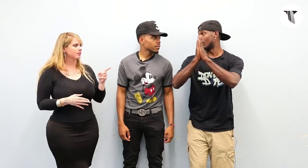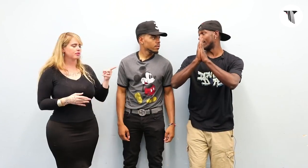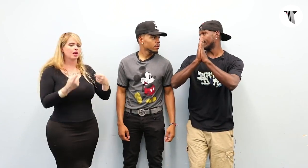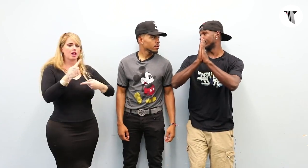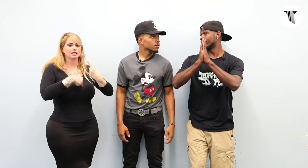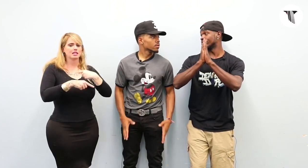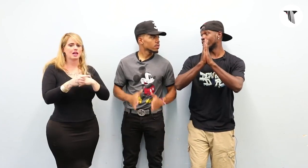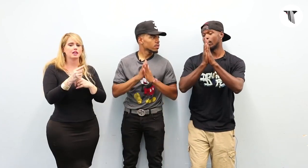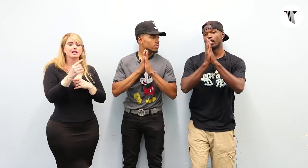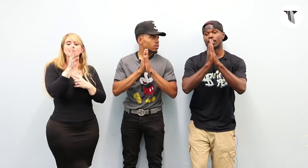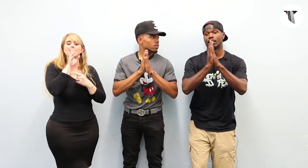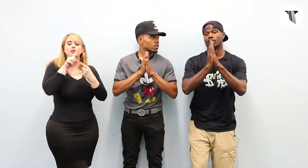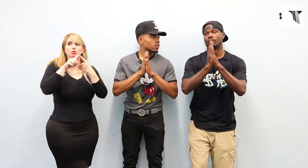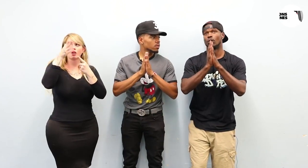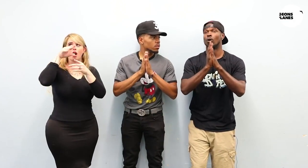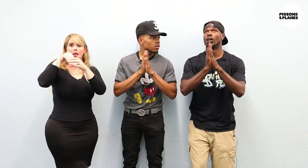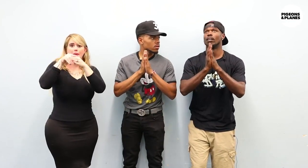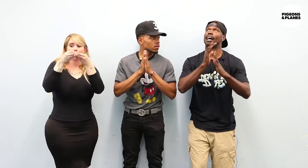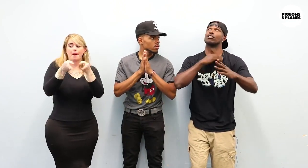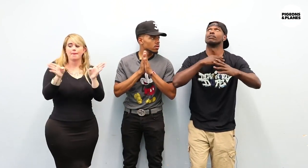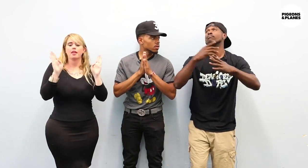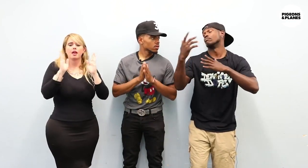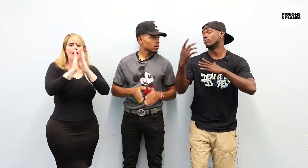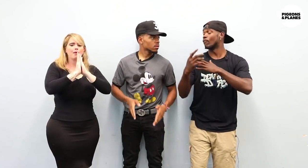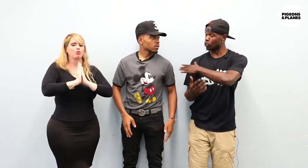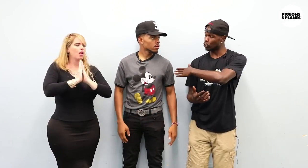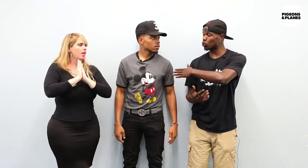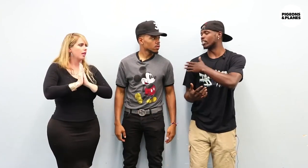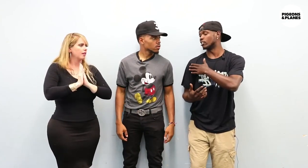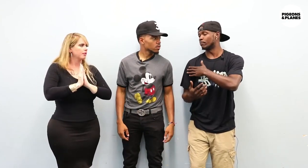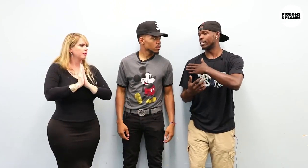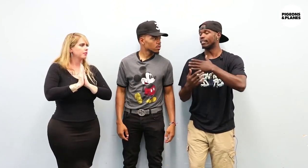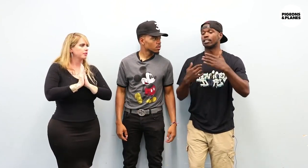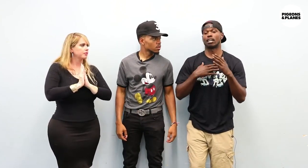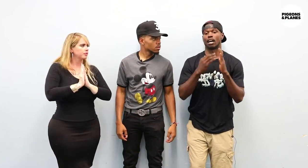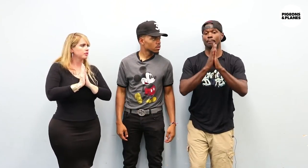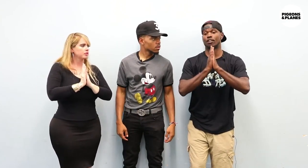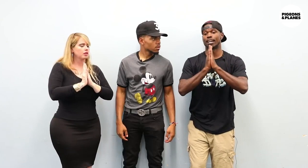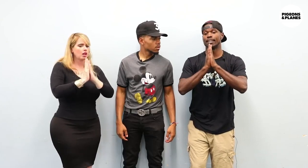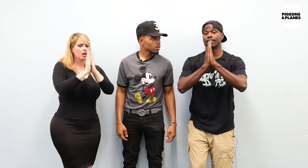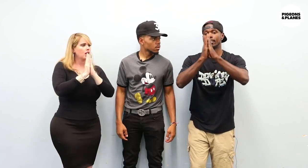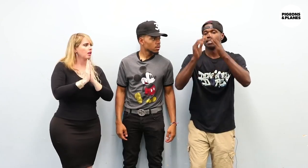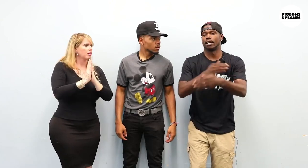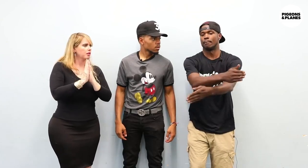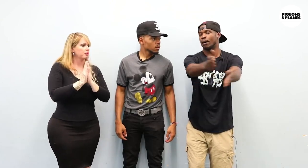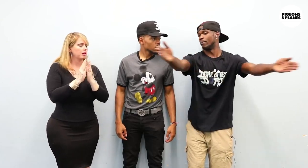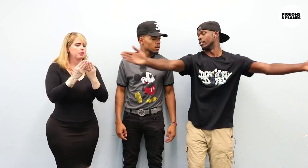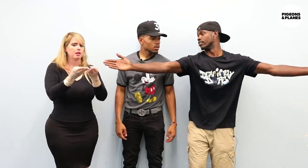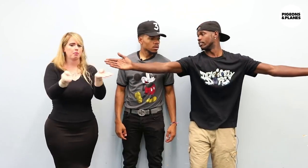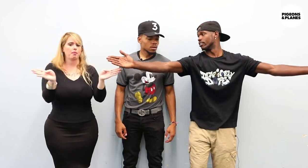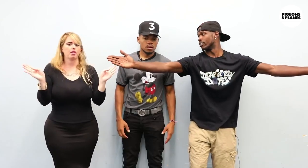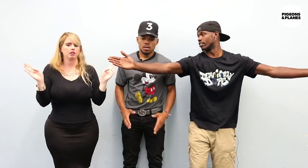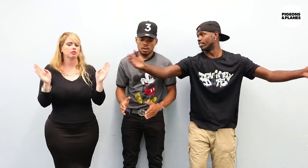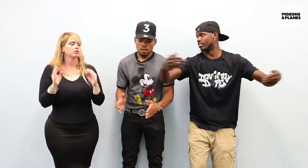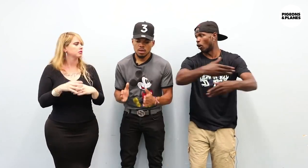pray. Or I could, for you, it's your pick. I pray in public. Because it's